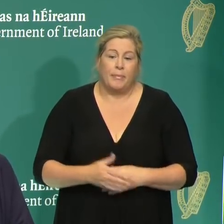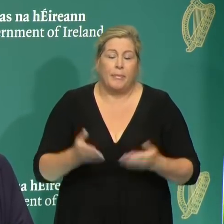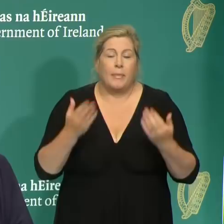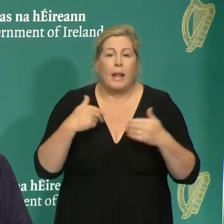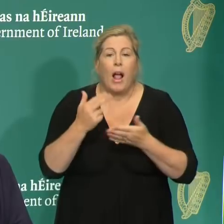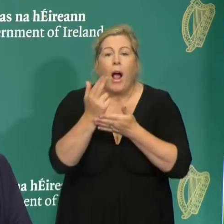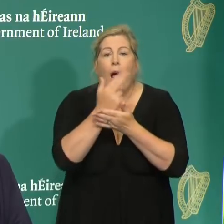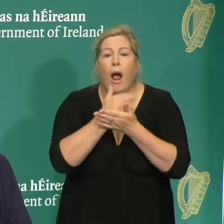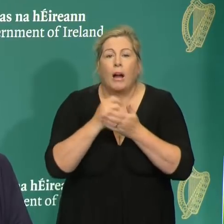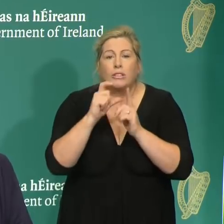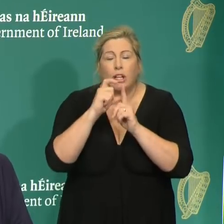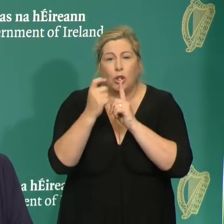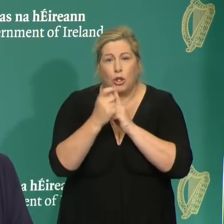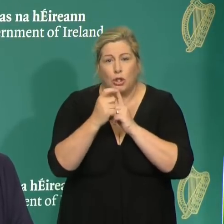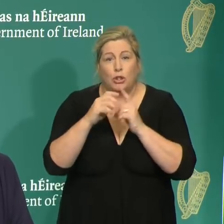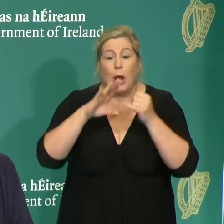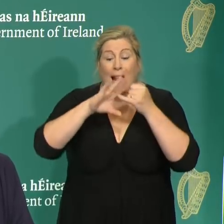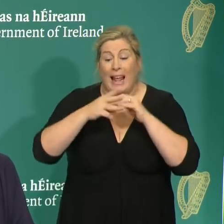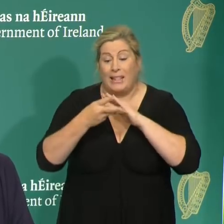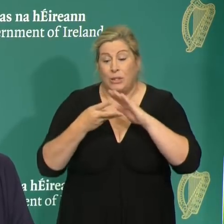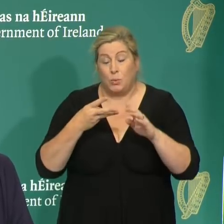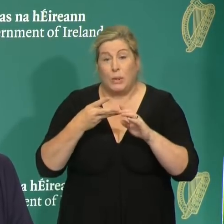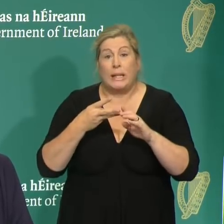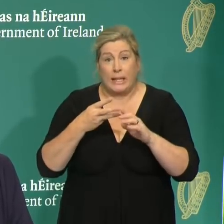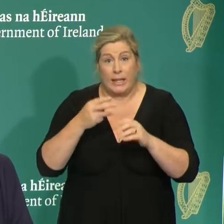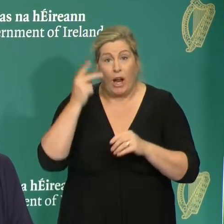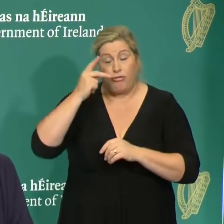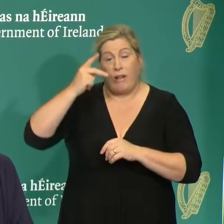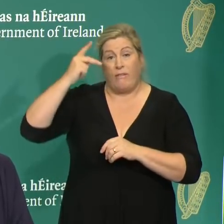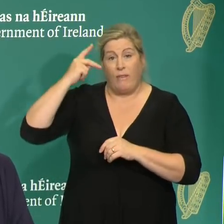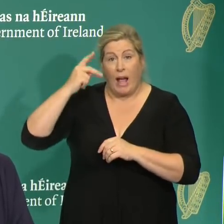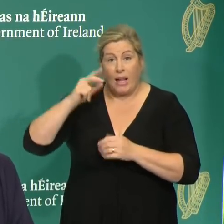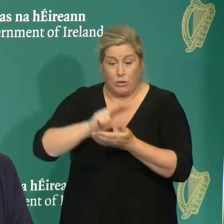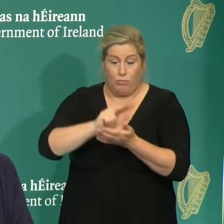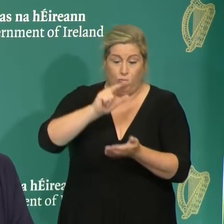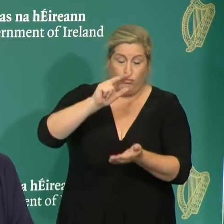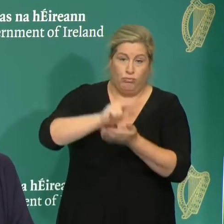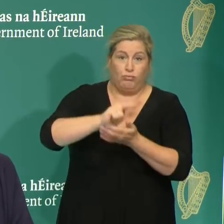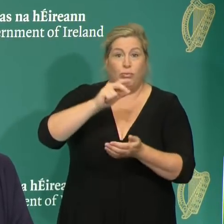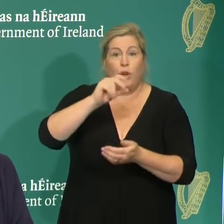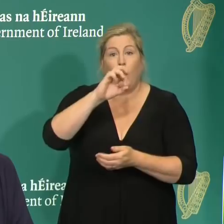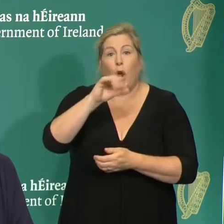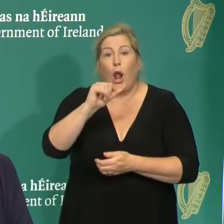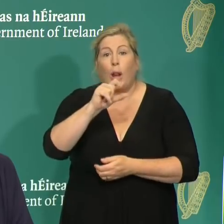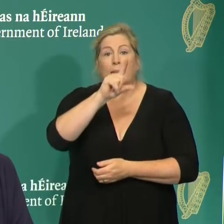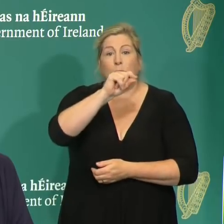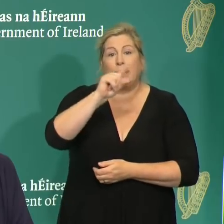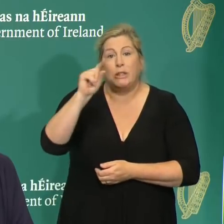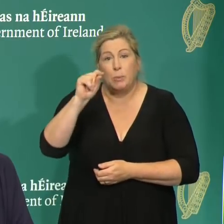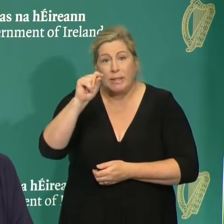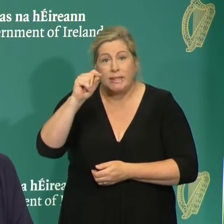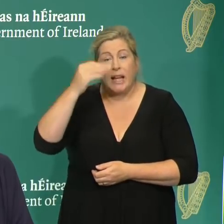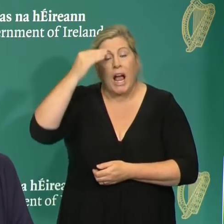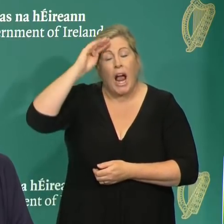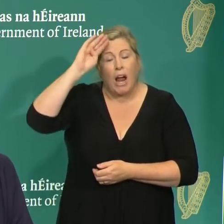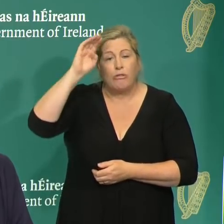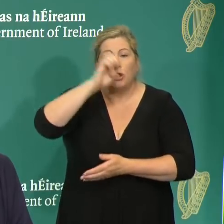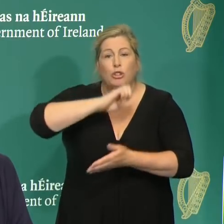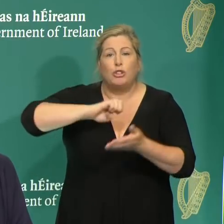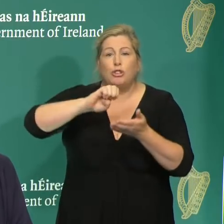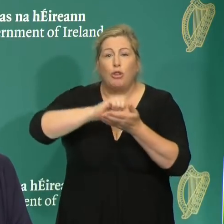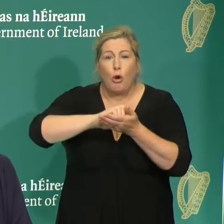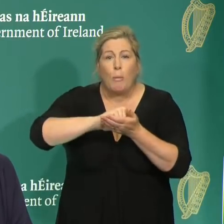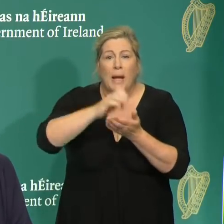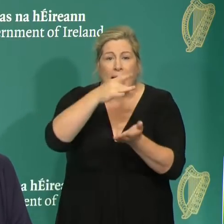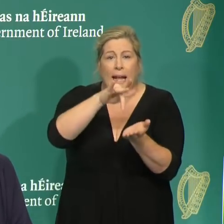Last week, a revised cultural programme was approved for Galway 2020, Ireland's European Capital of Culture, ensuring that projects